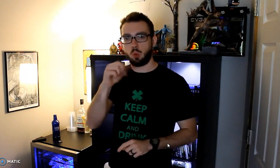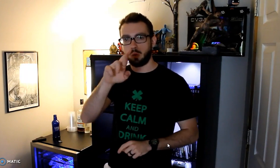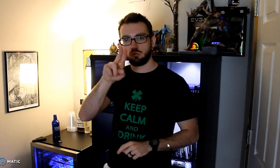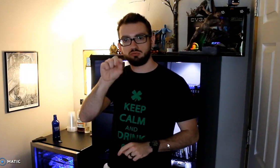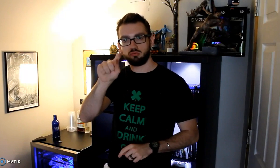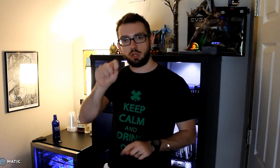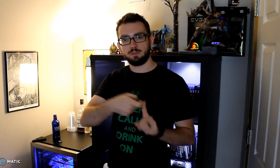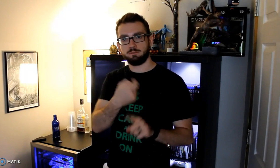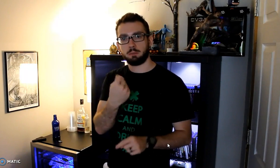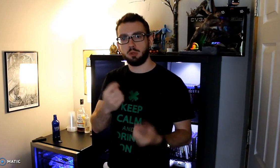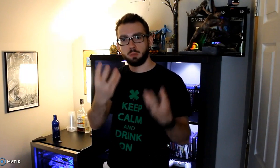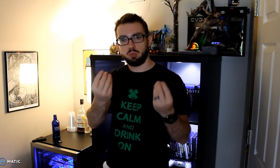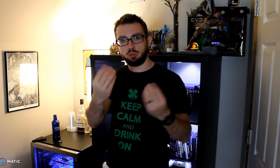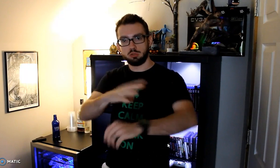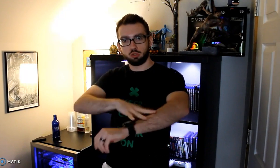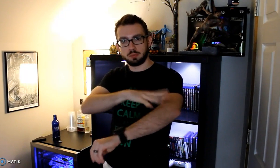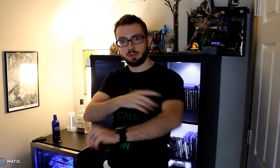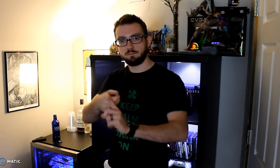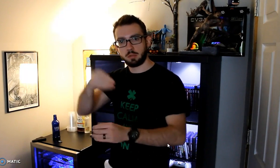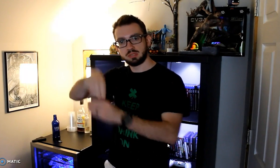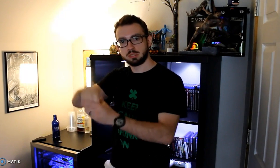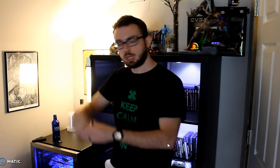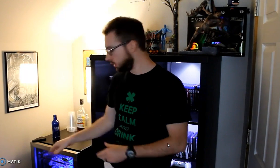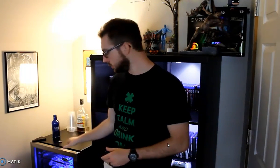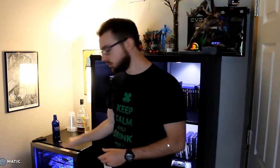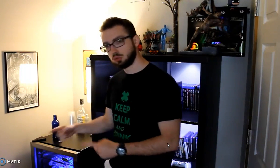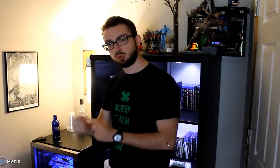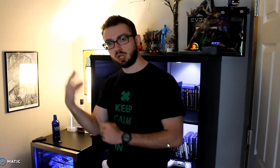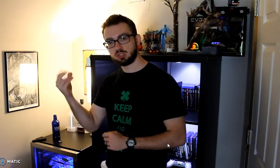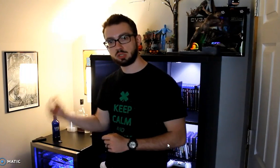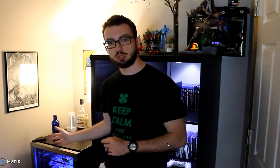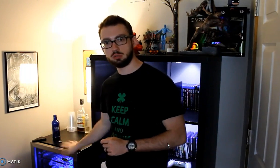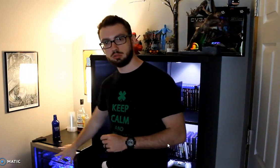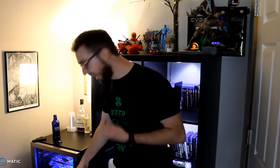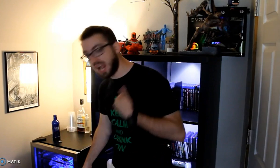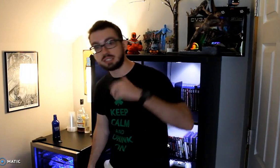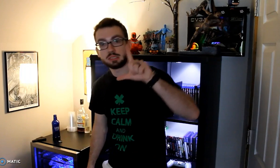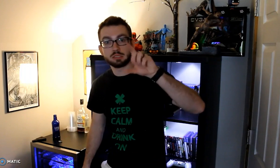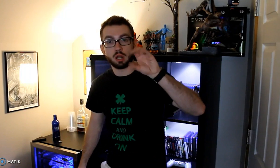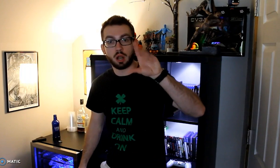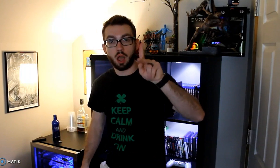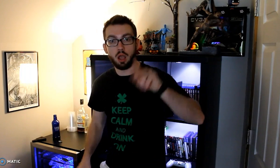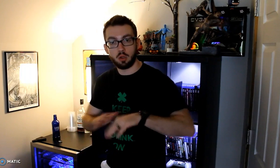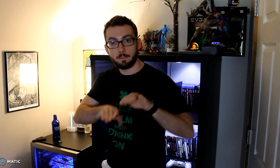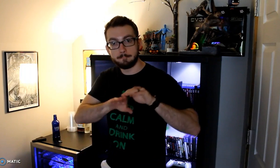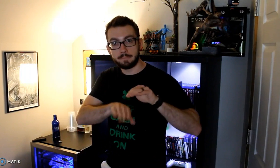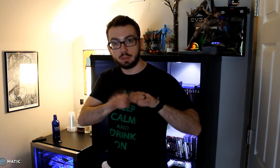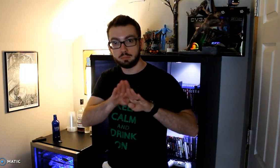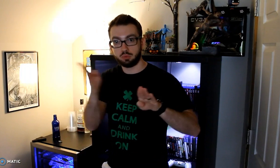And I really like the way what the frame is made out of. It shows that it's a better quality. It has a lock